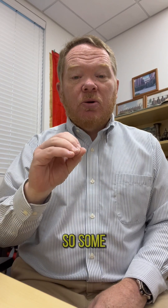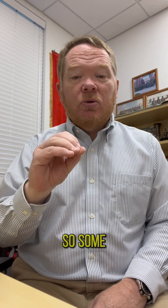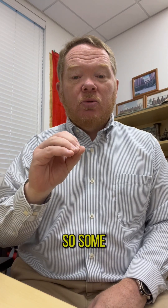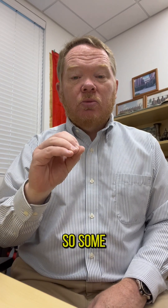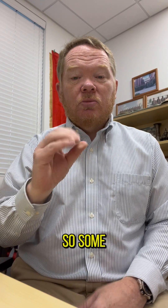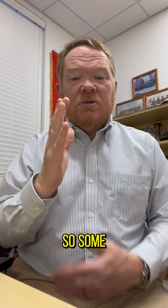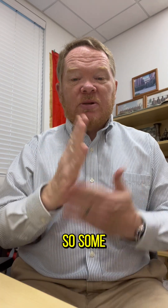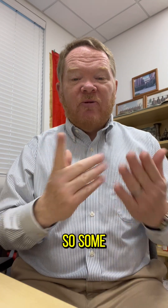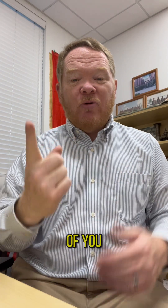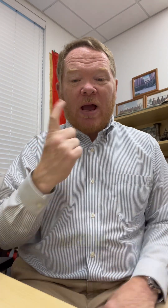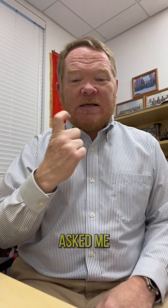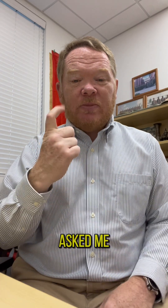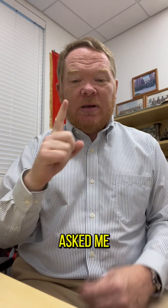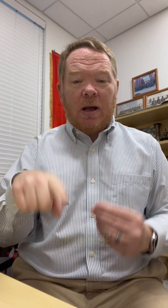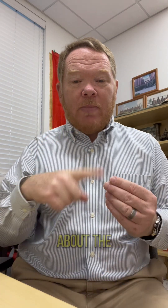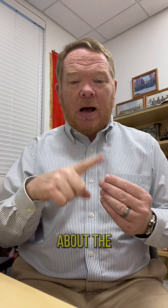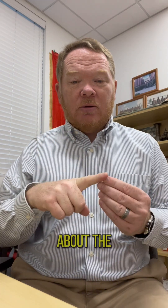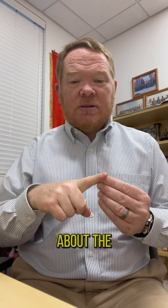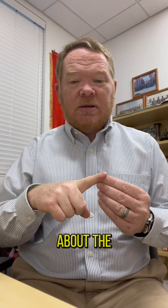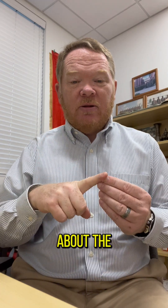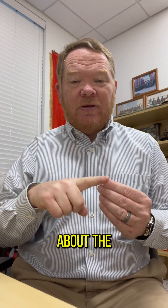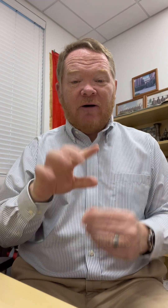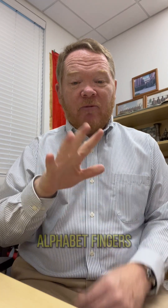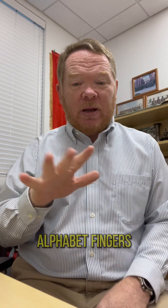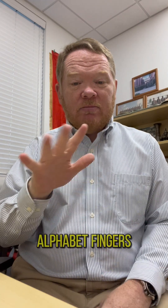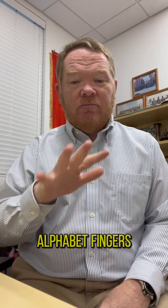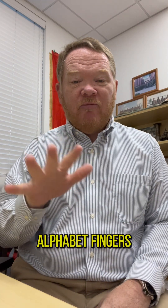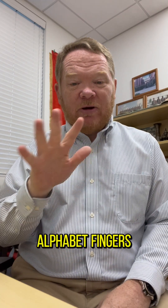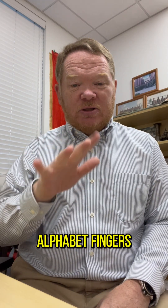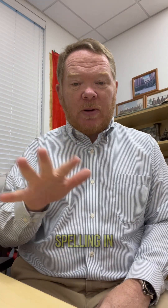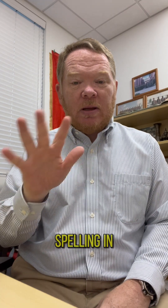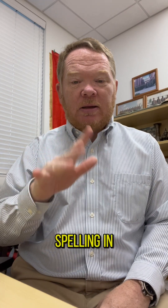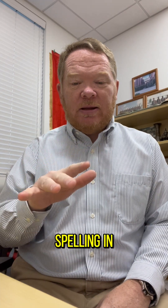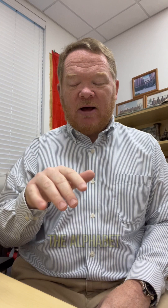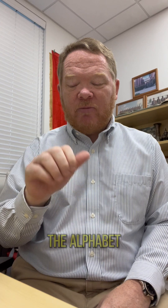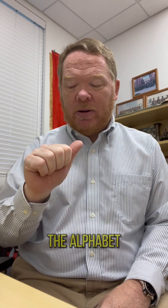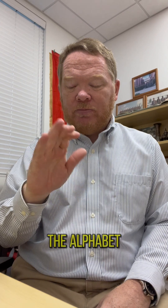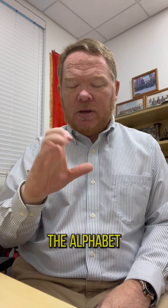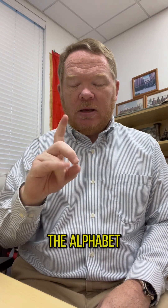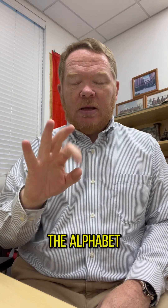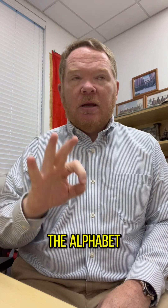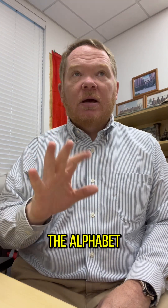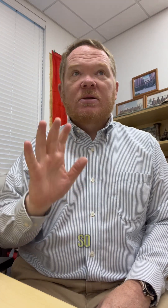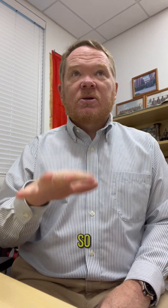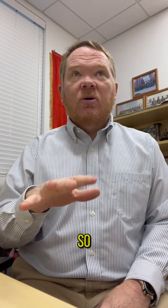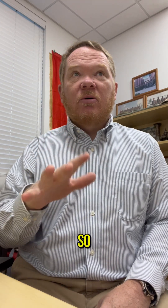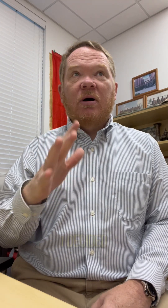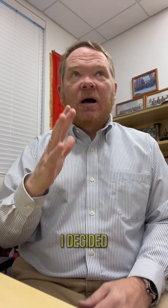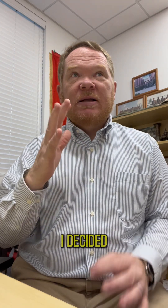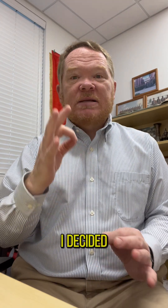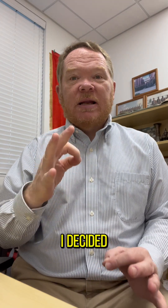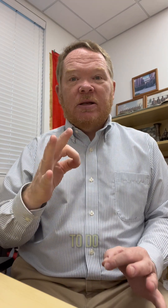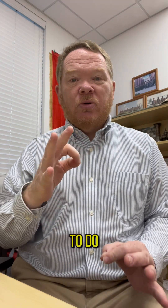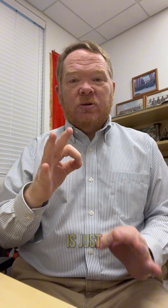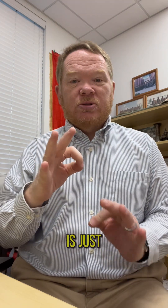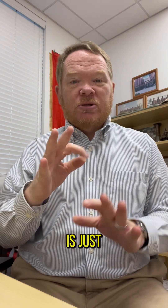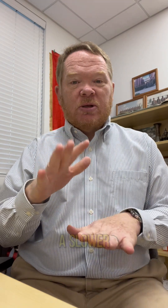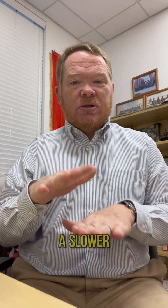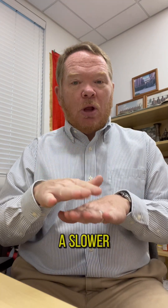So some of you asked me about the alphabet, fingerspelling and the alphabet. So I decided to do just a slower